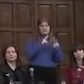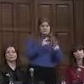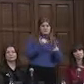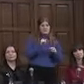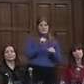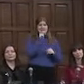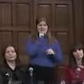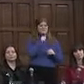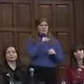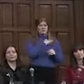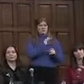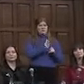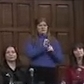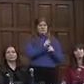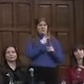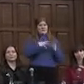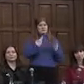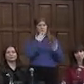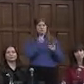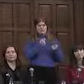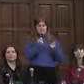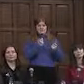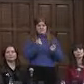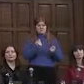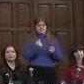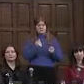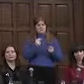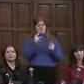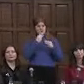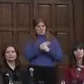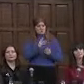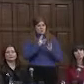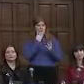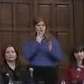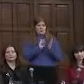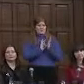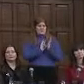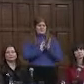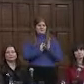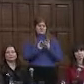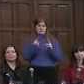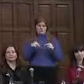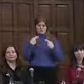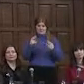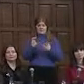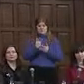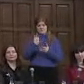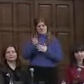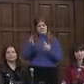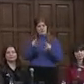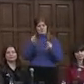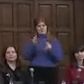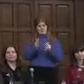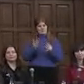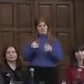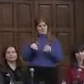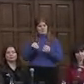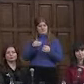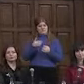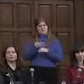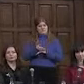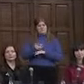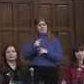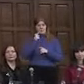isn't sufficient wastewater treatment on water quality. And irrespective of the investment that a farmer makes on